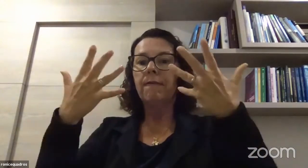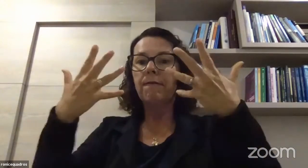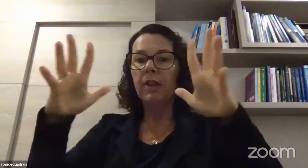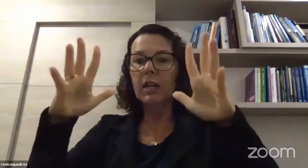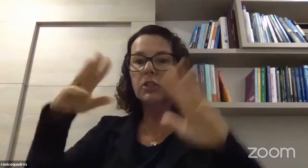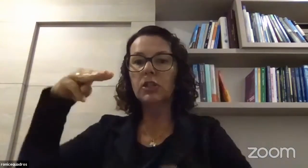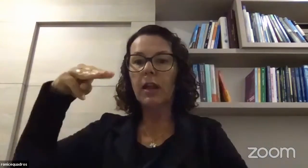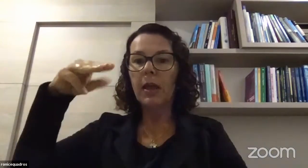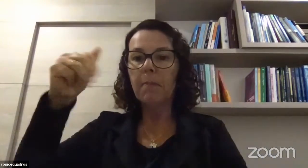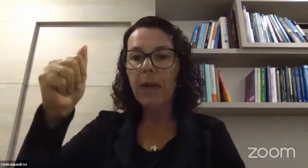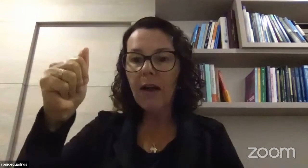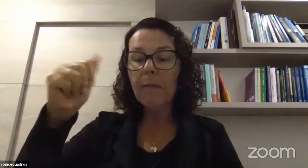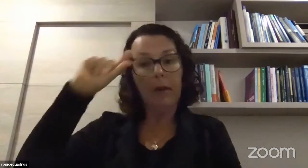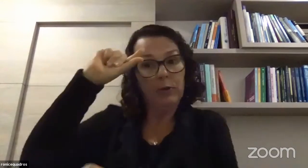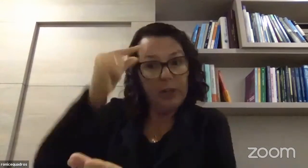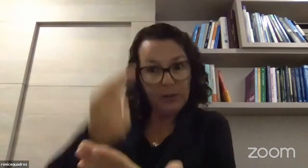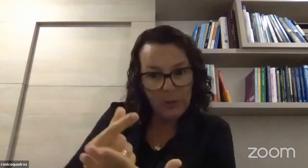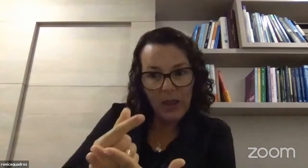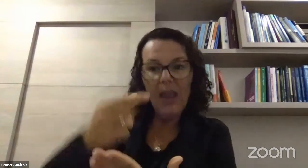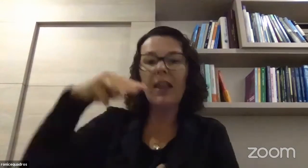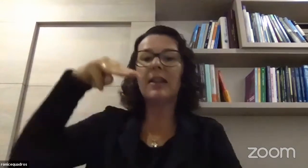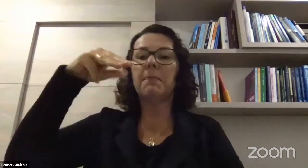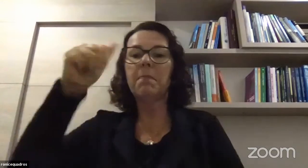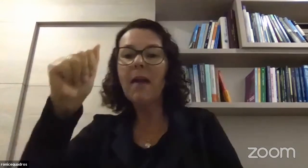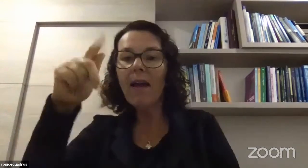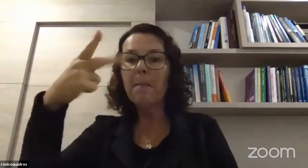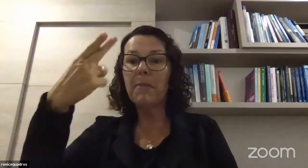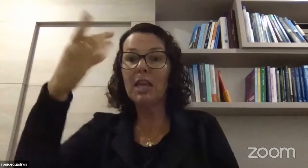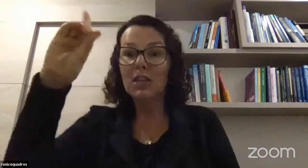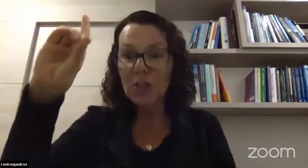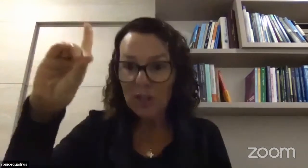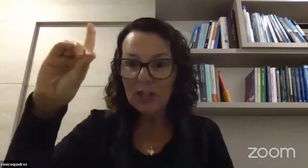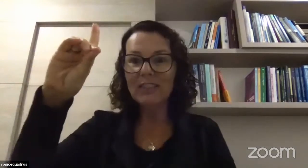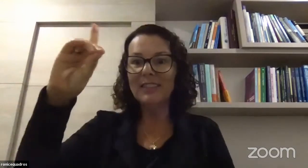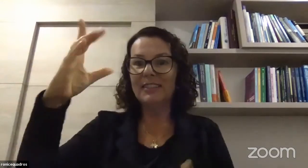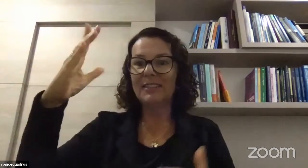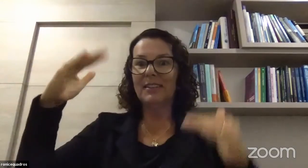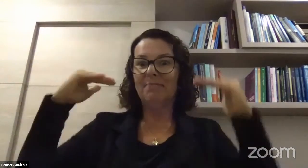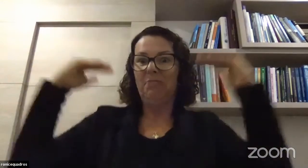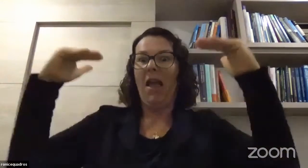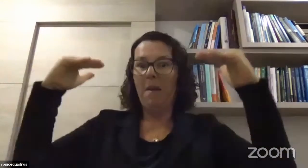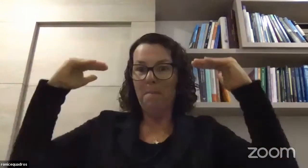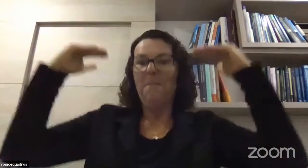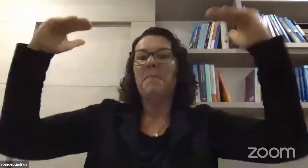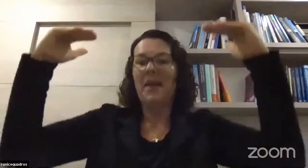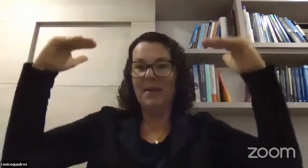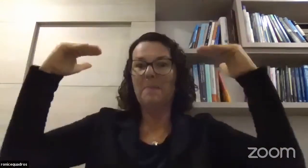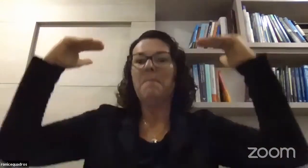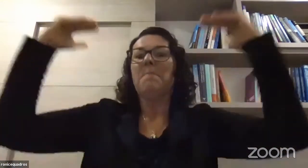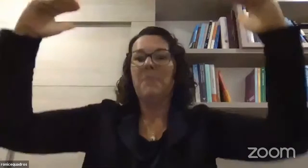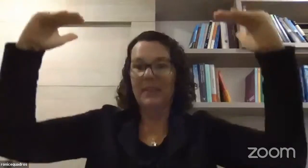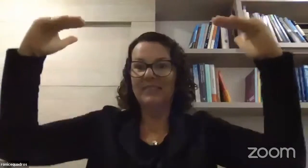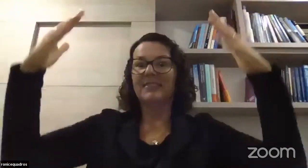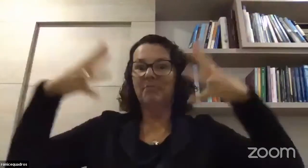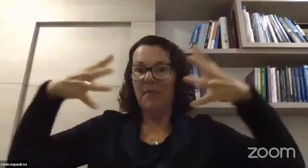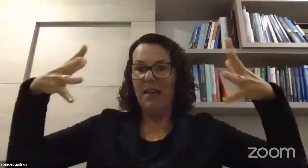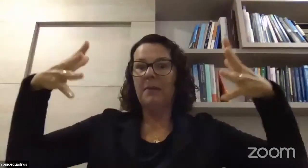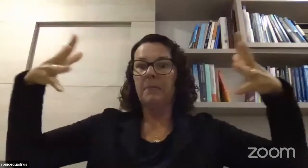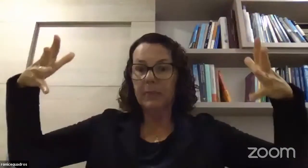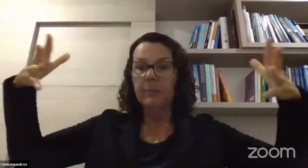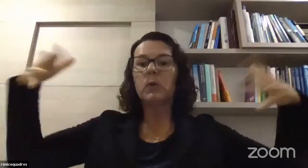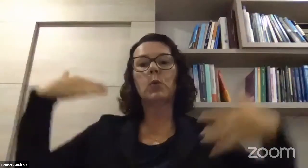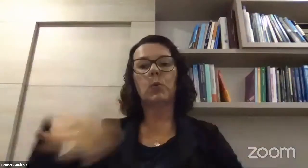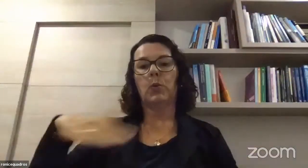When we see deaf people with higher educations, with PhDs and master's